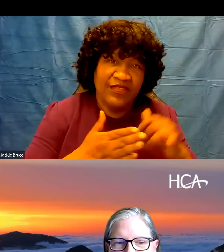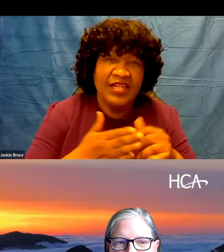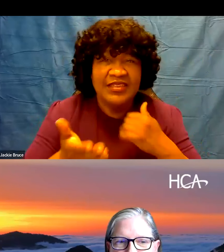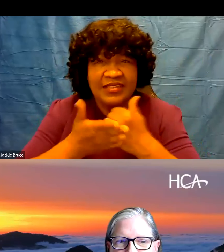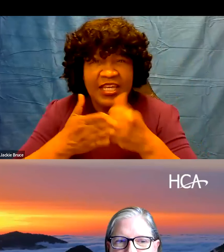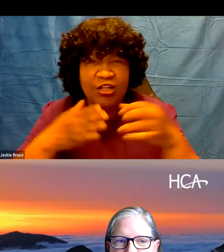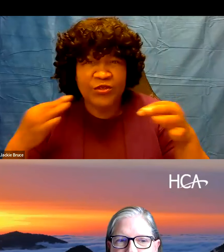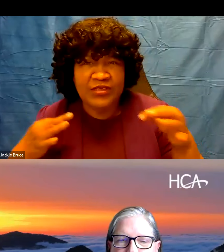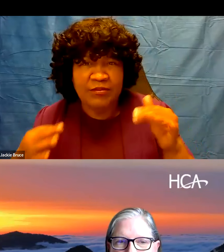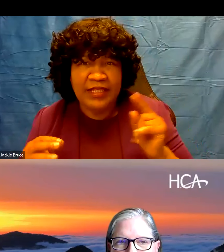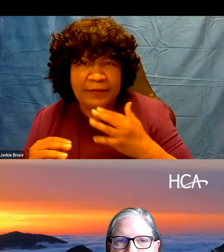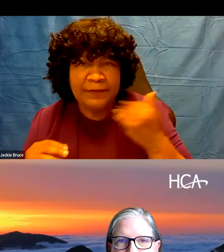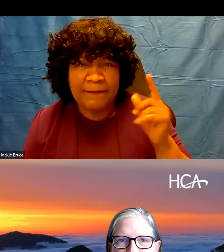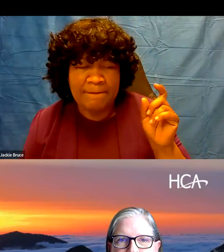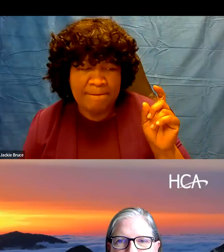it?